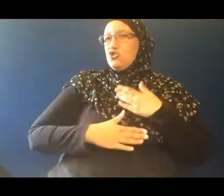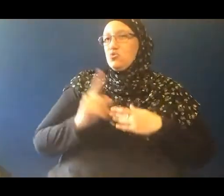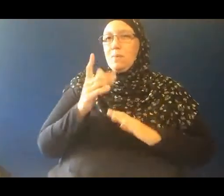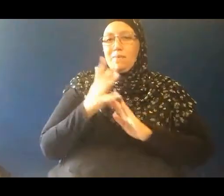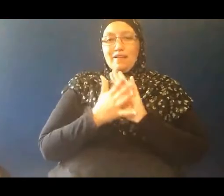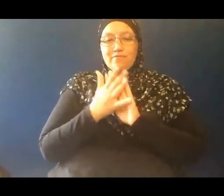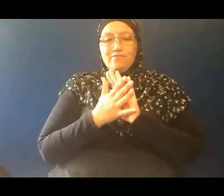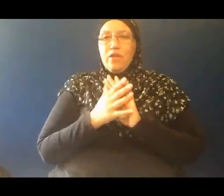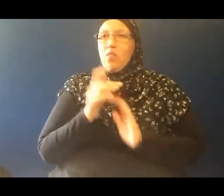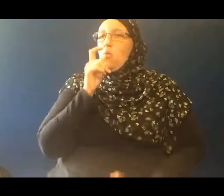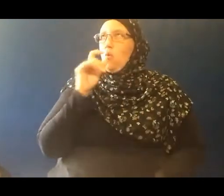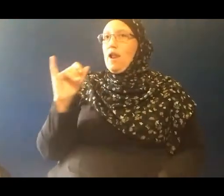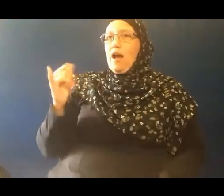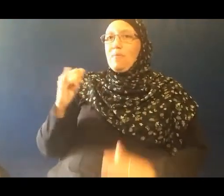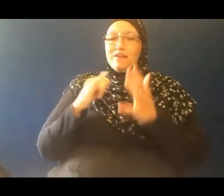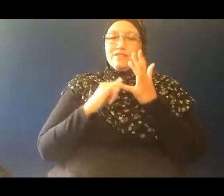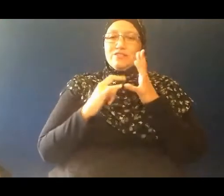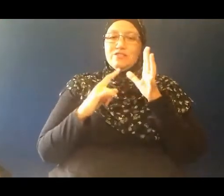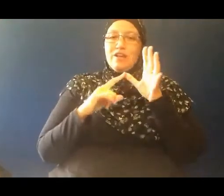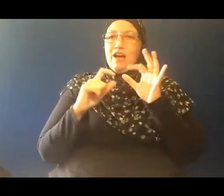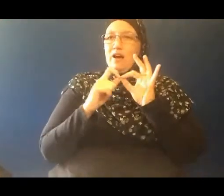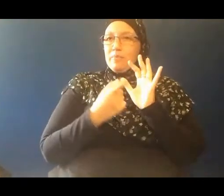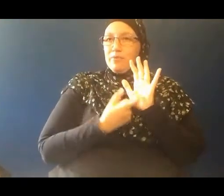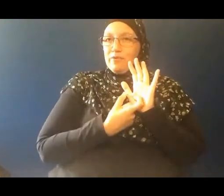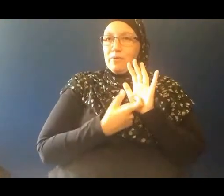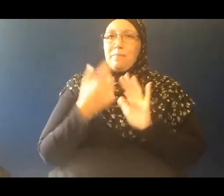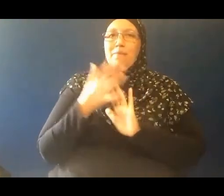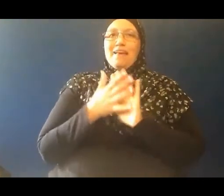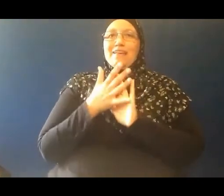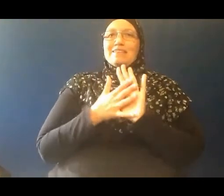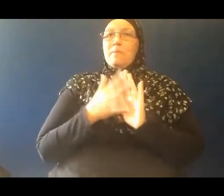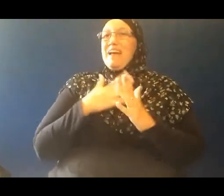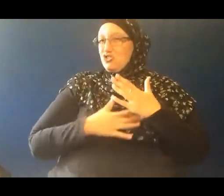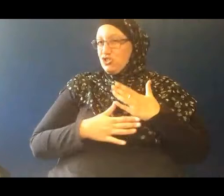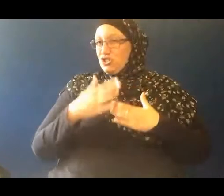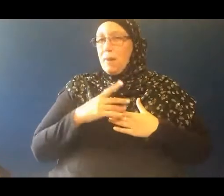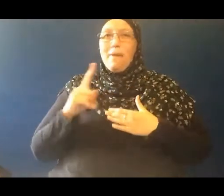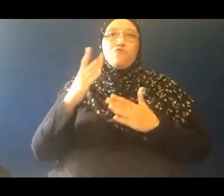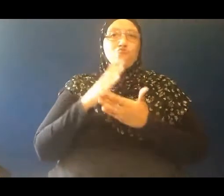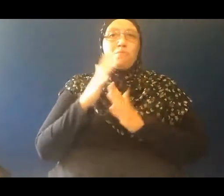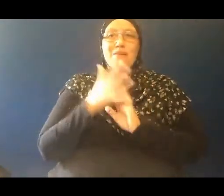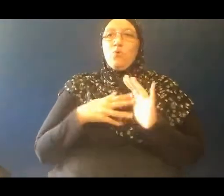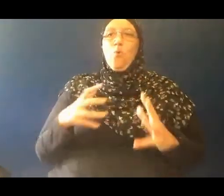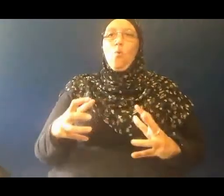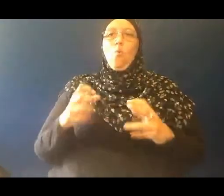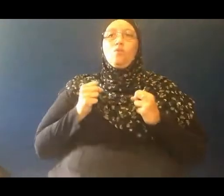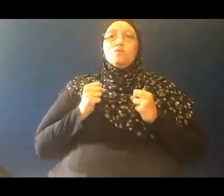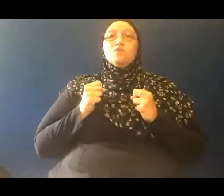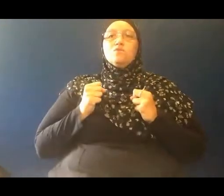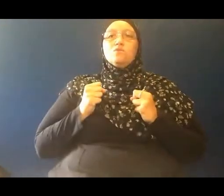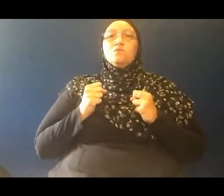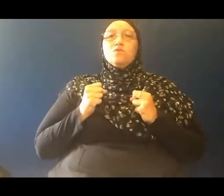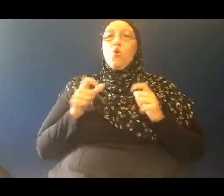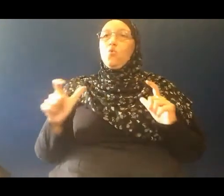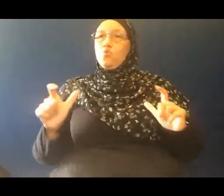in Arabic, it means al-imsak. It means to withhold. It means to control. It means to have the